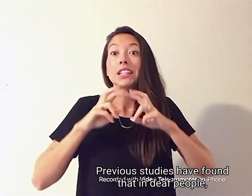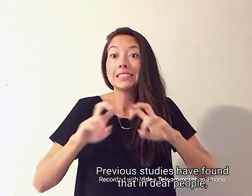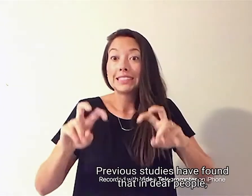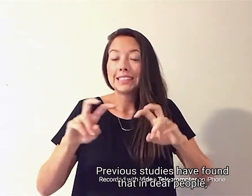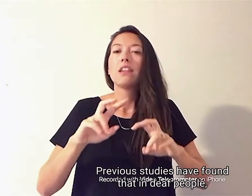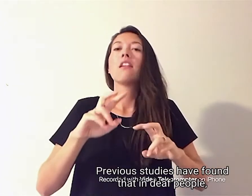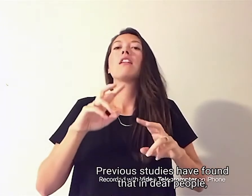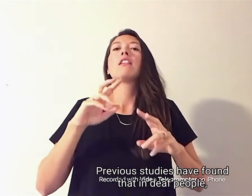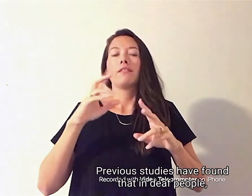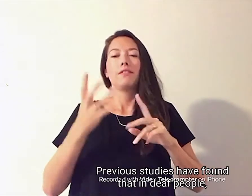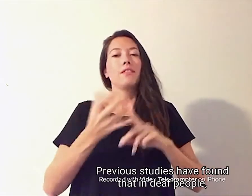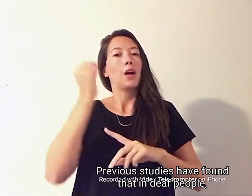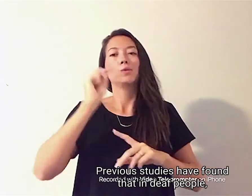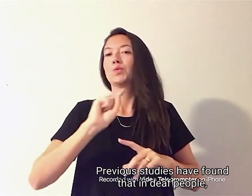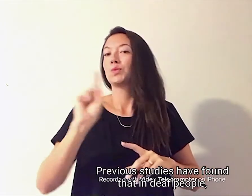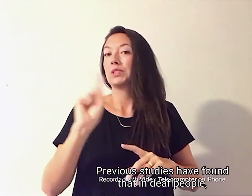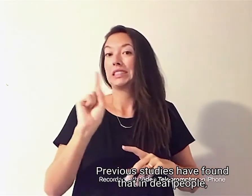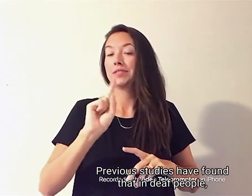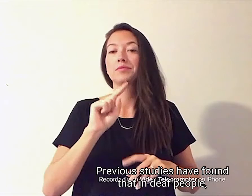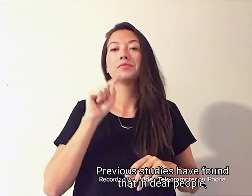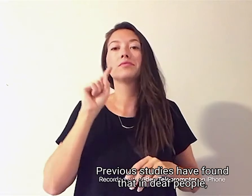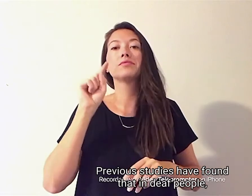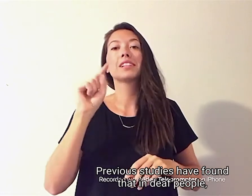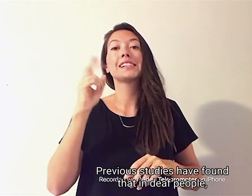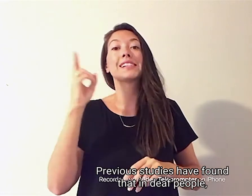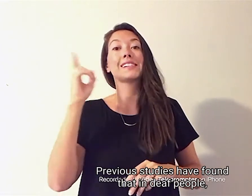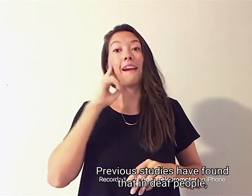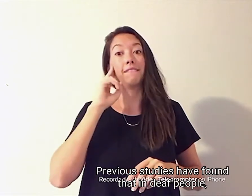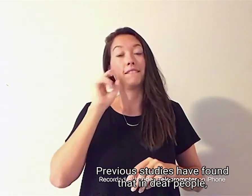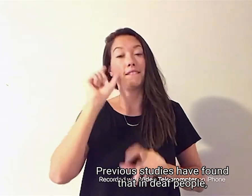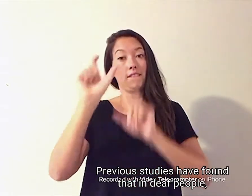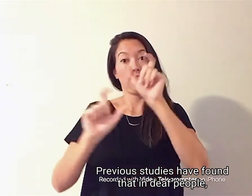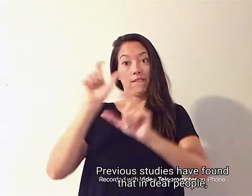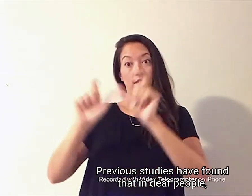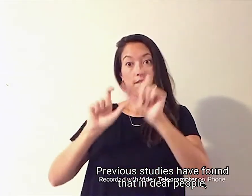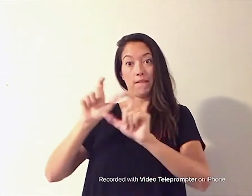Previous studies have found that in deaf people,